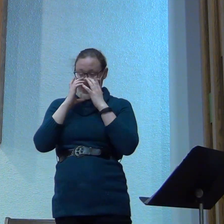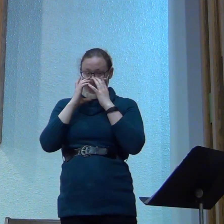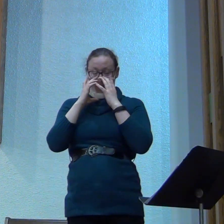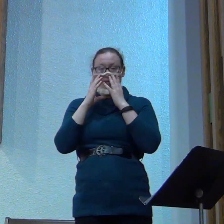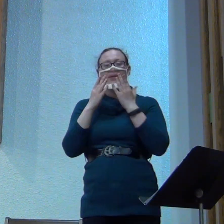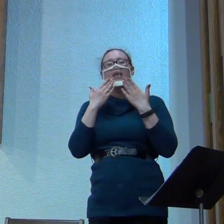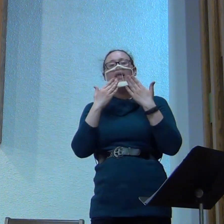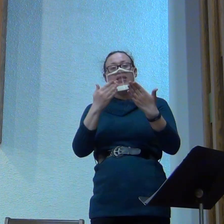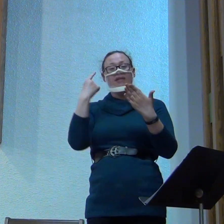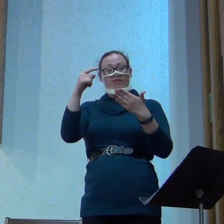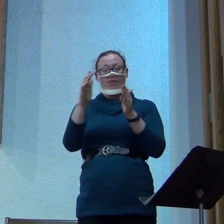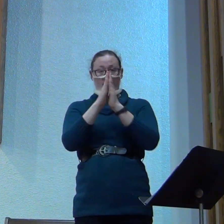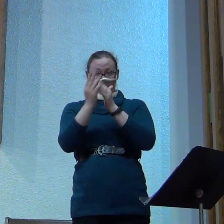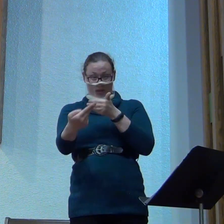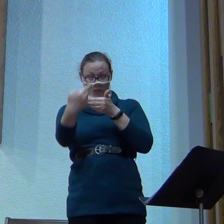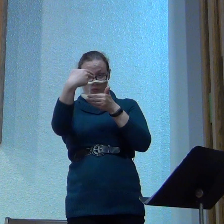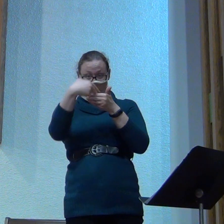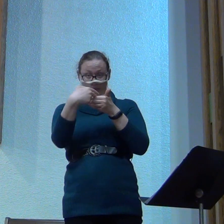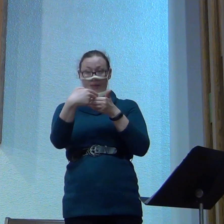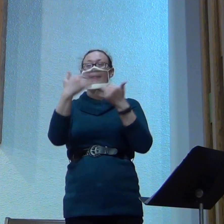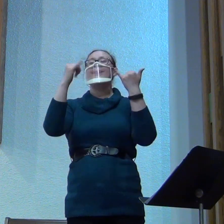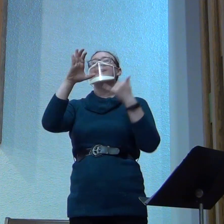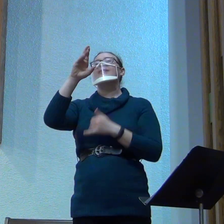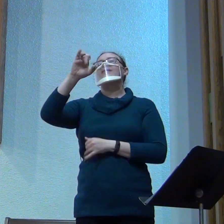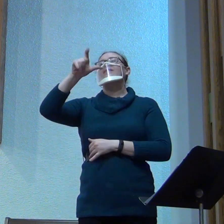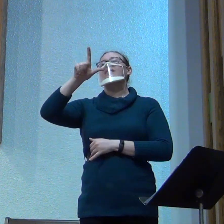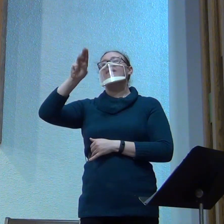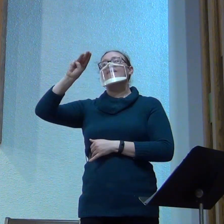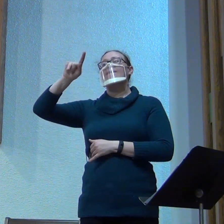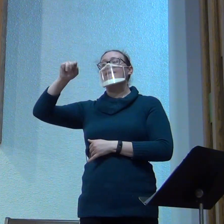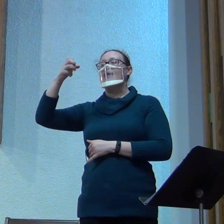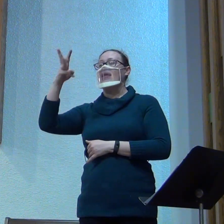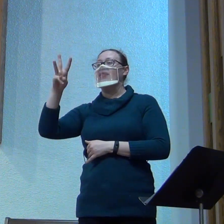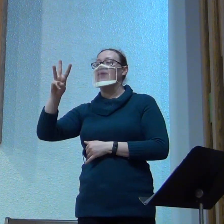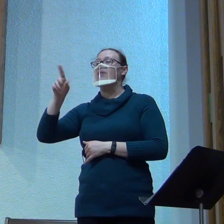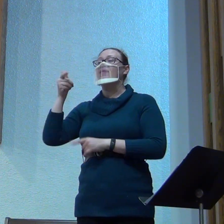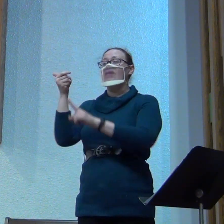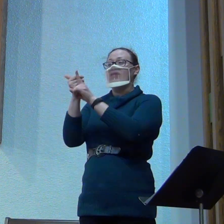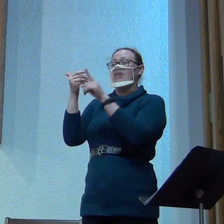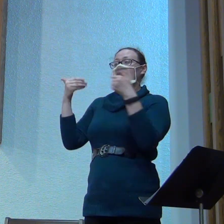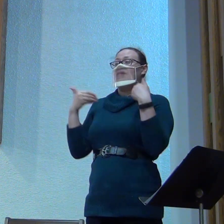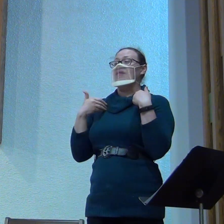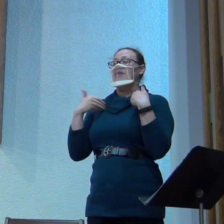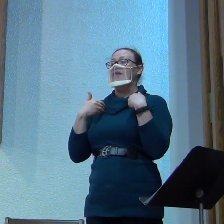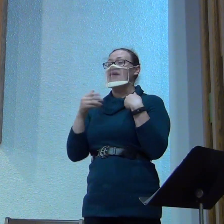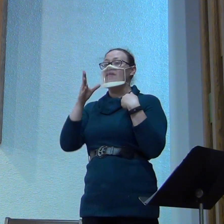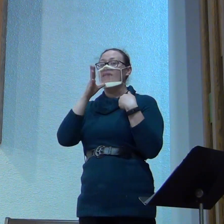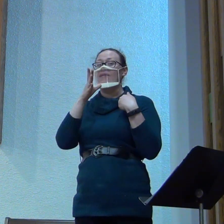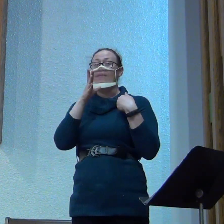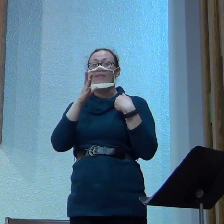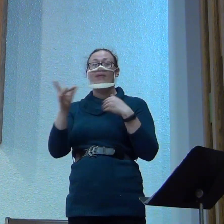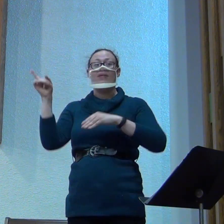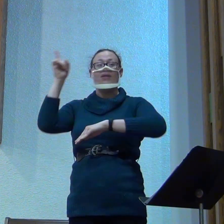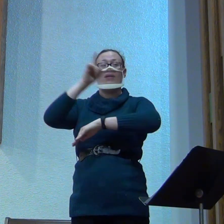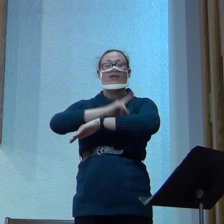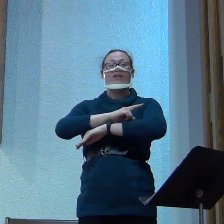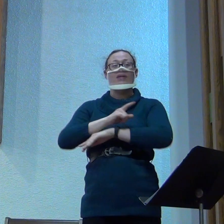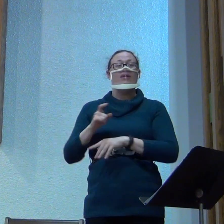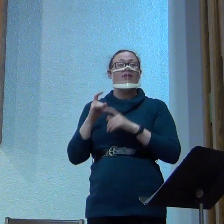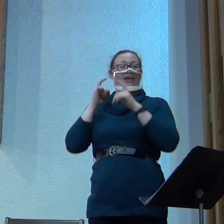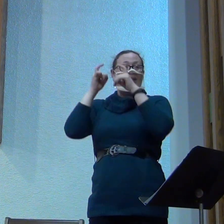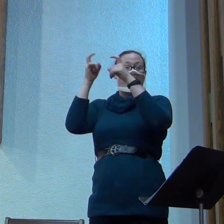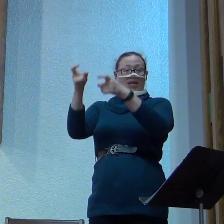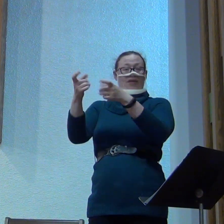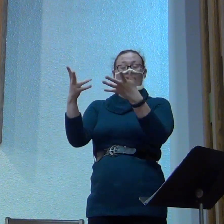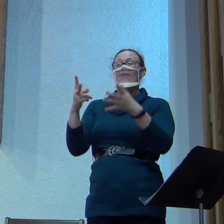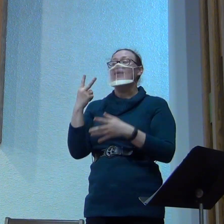Thank you for your praying. Now, Carol Matthew has a Mother's Day gift that she's going to share with the rest of us. Her two daughters coming